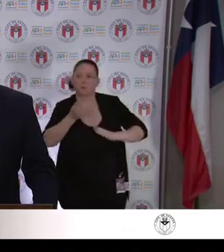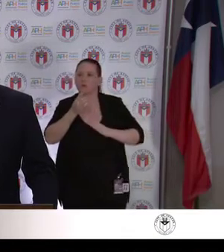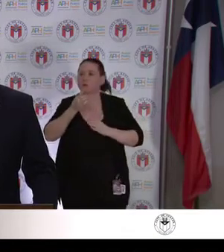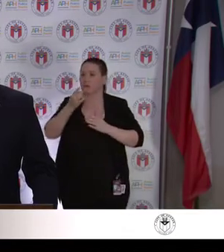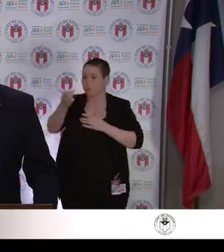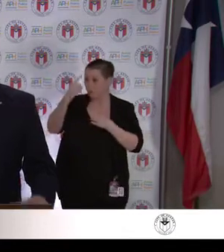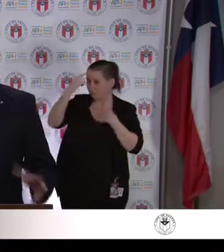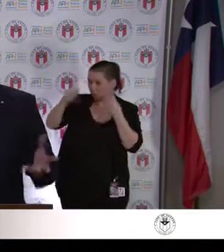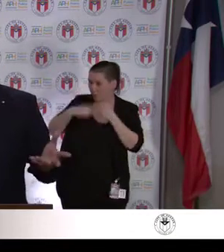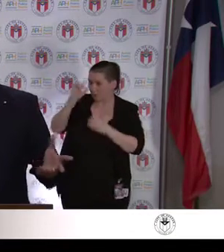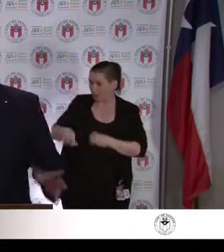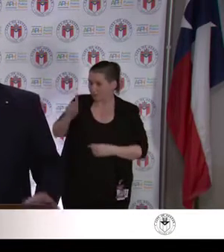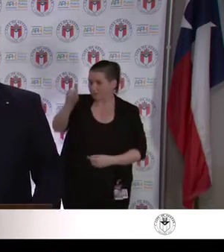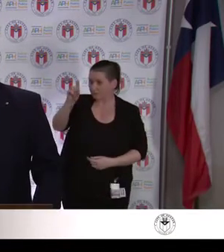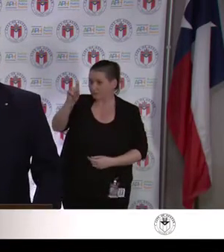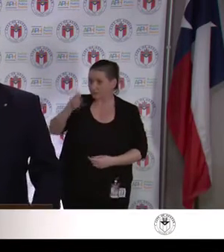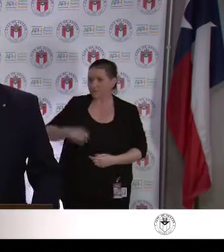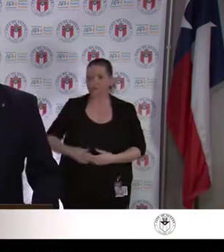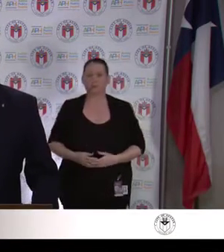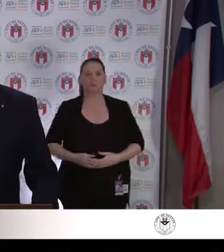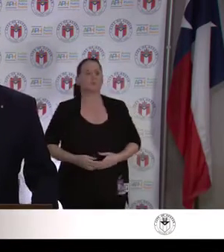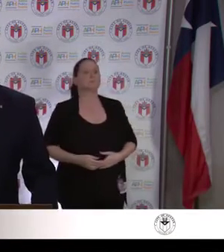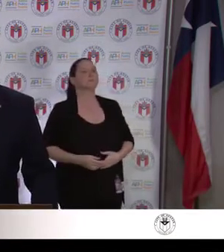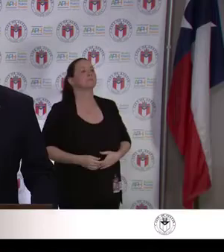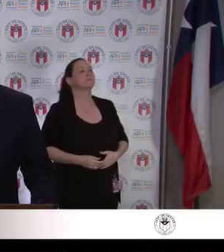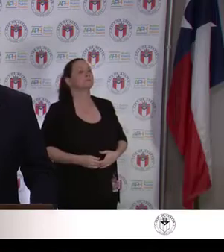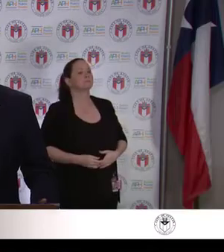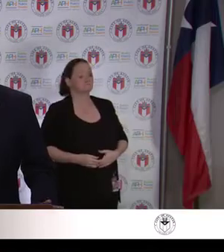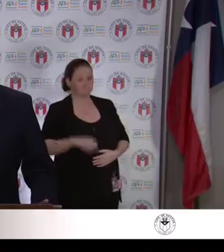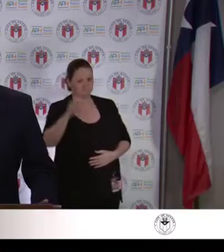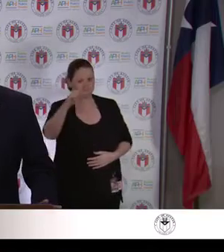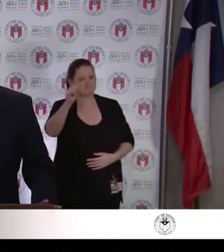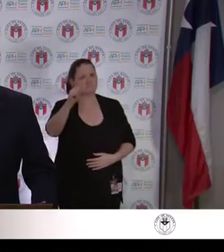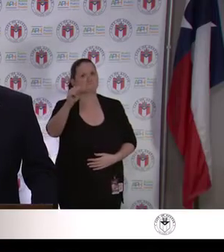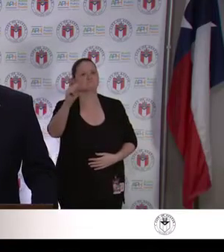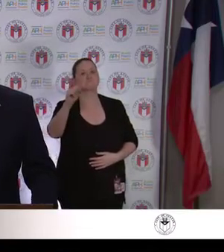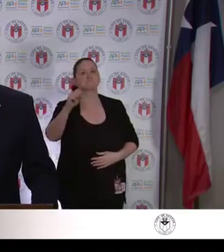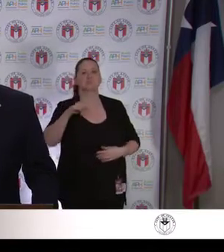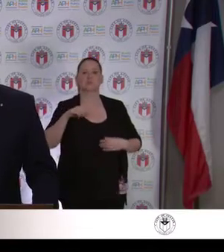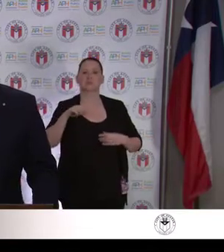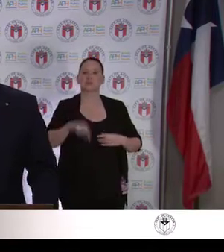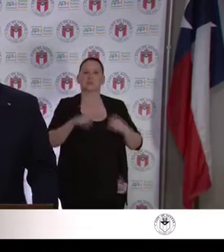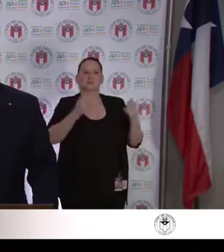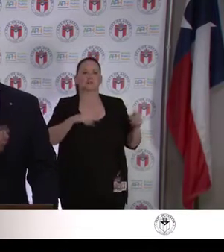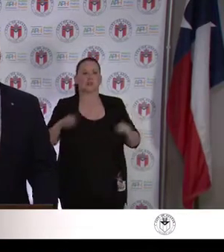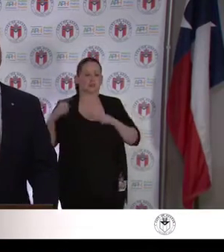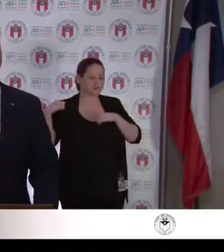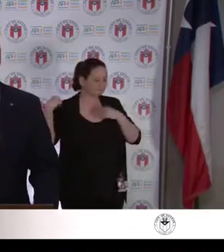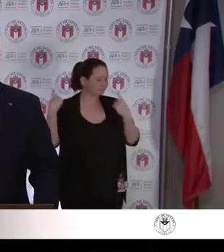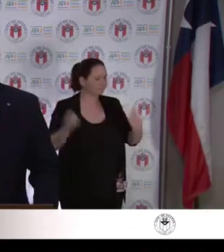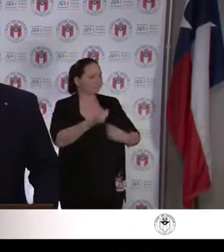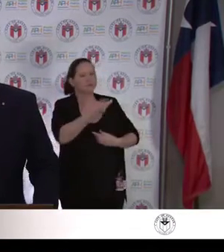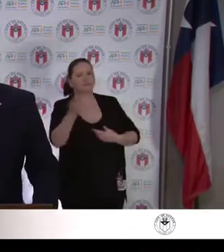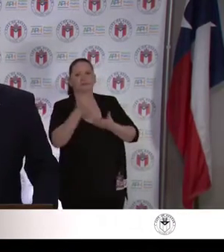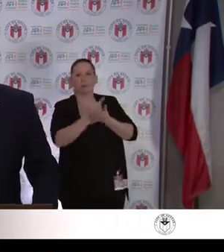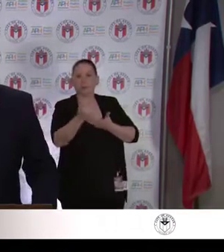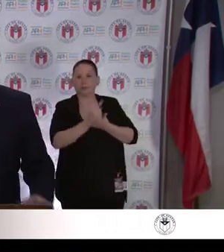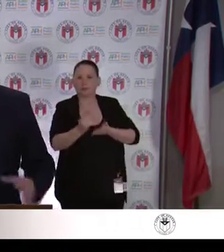that? Absolutely. This has been a several-week continual